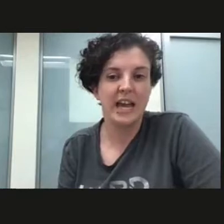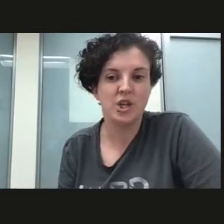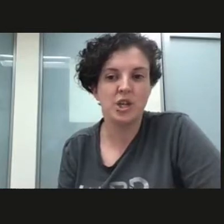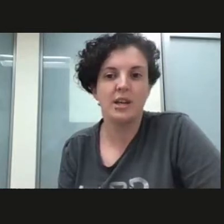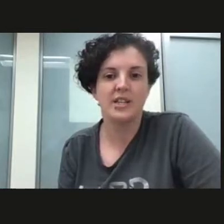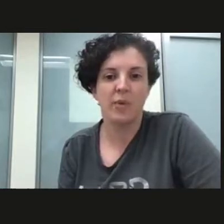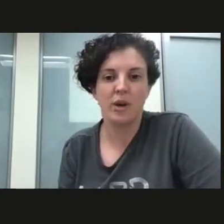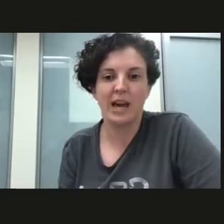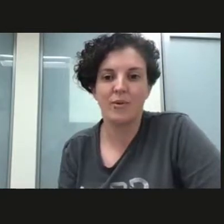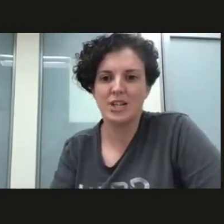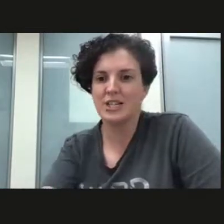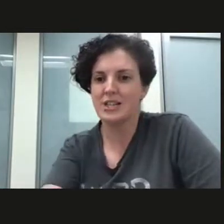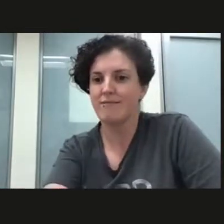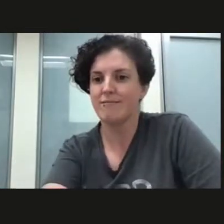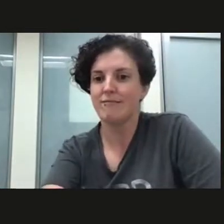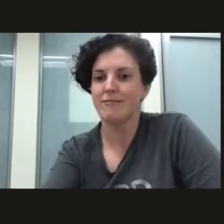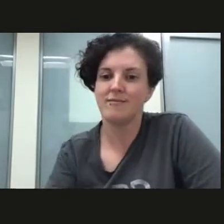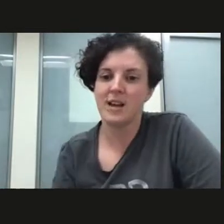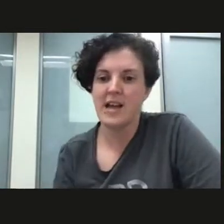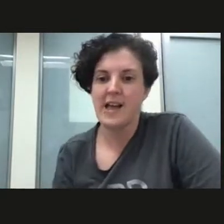to intonation in spoken languages.